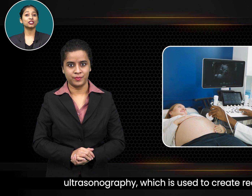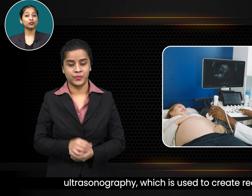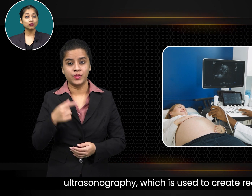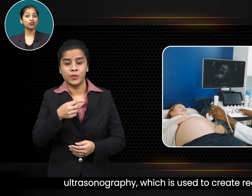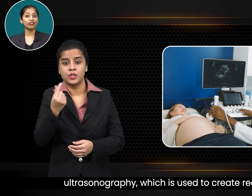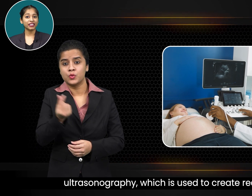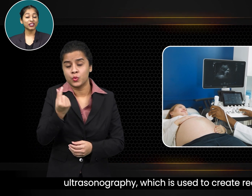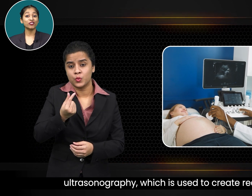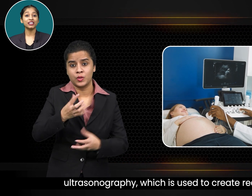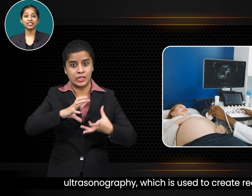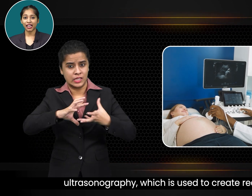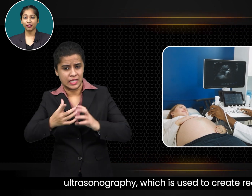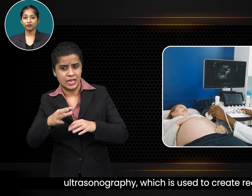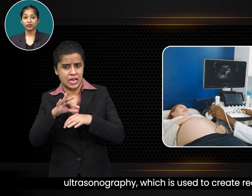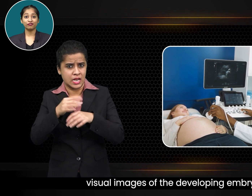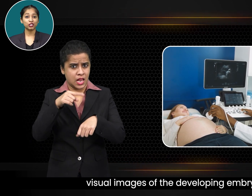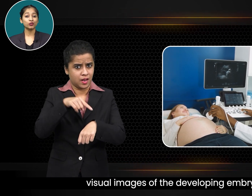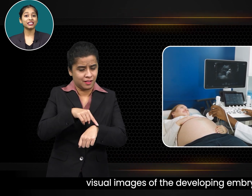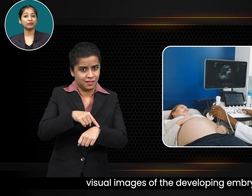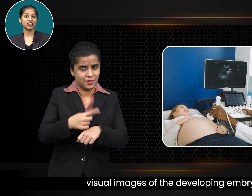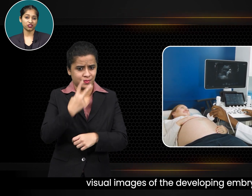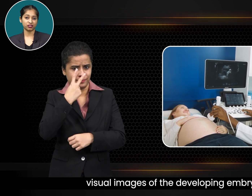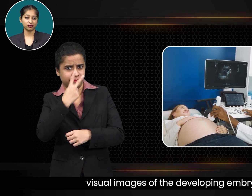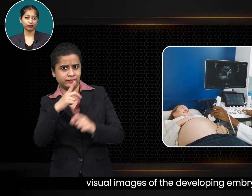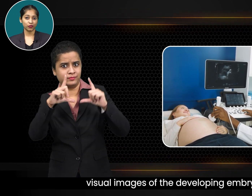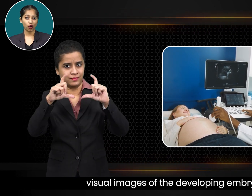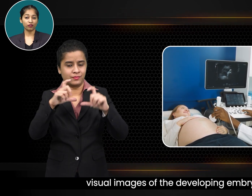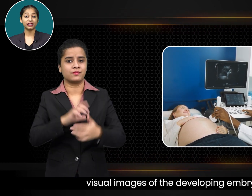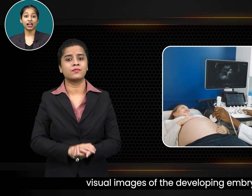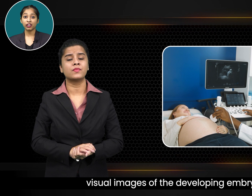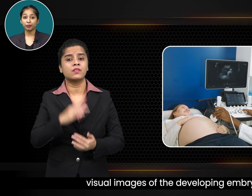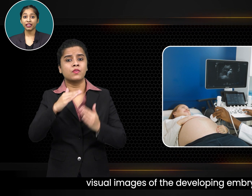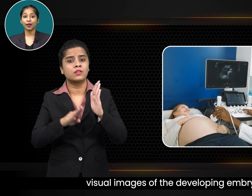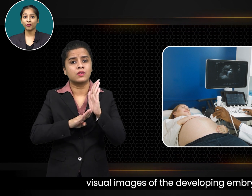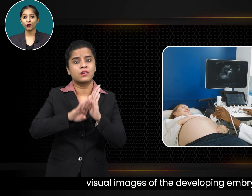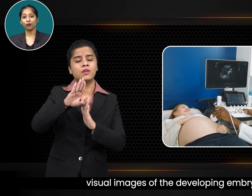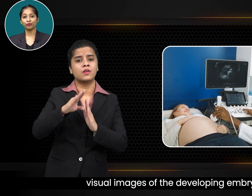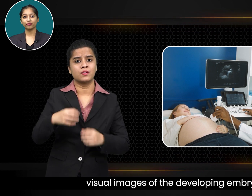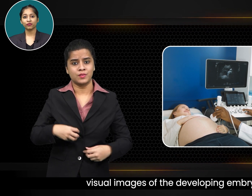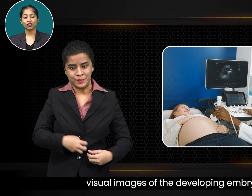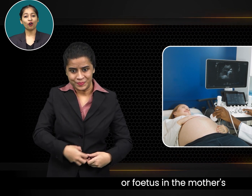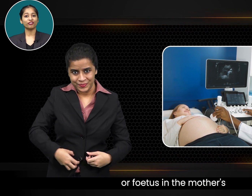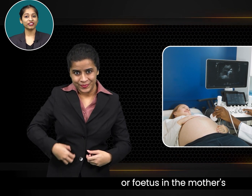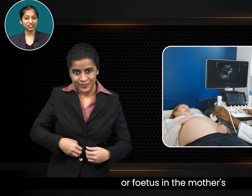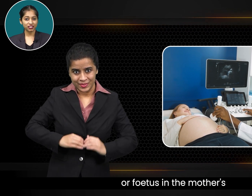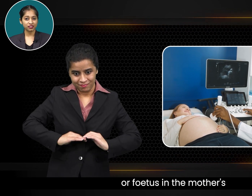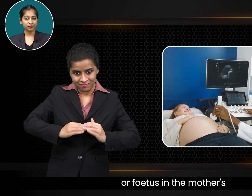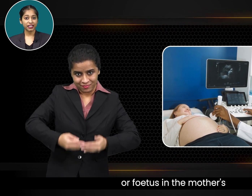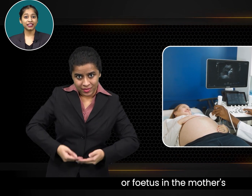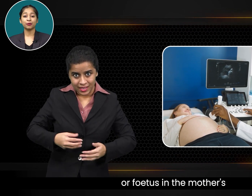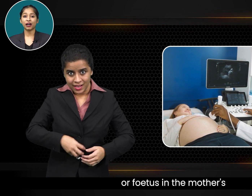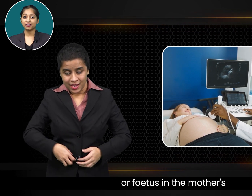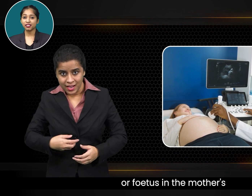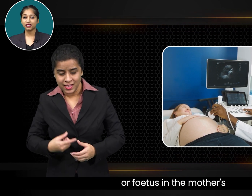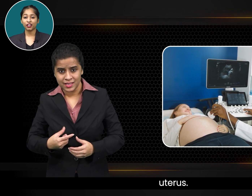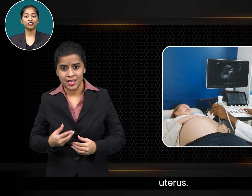which is used to create real-time visual images of the developing embryo or fetus